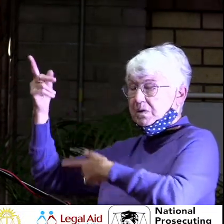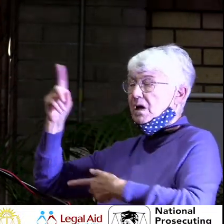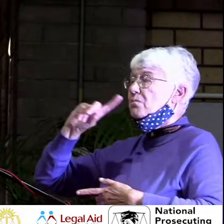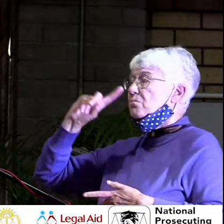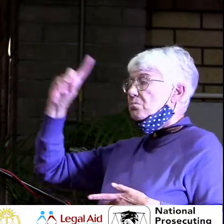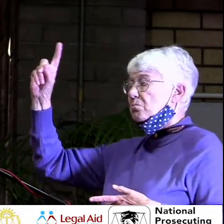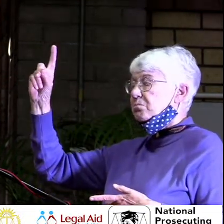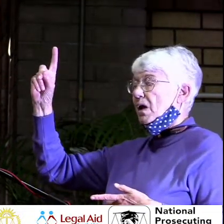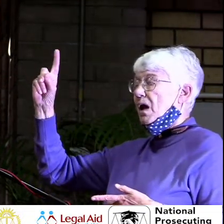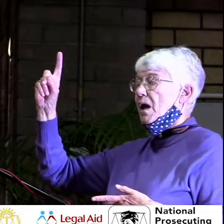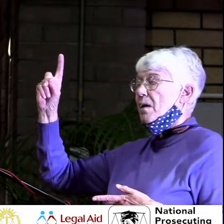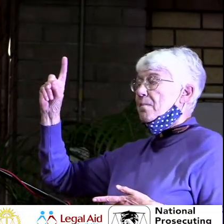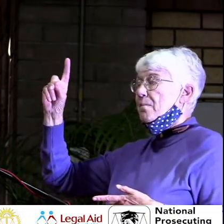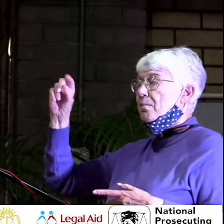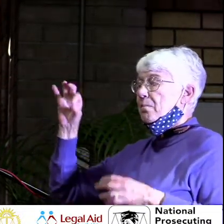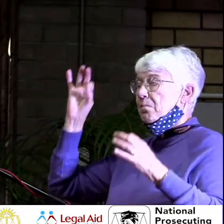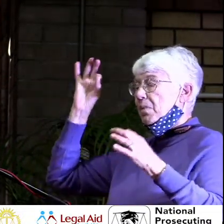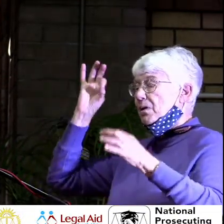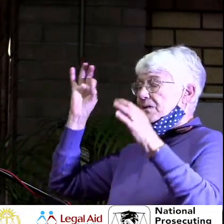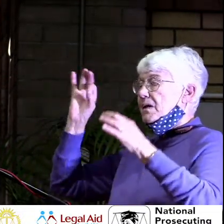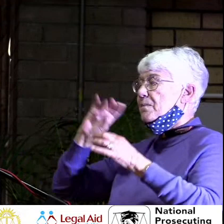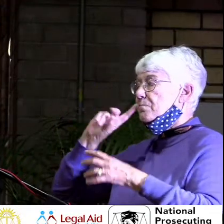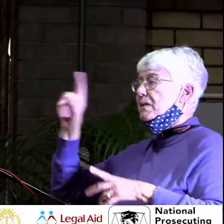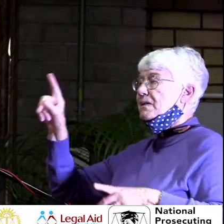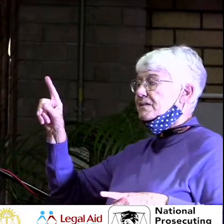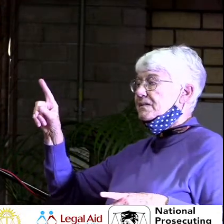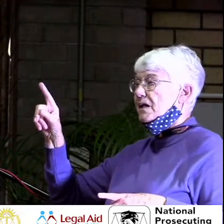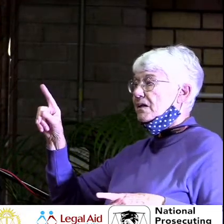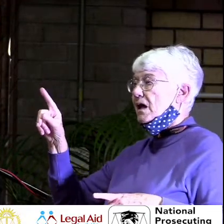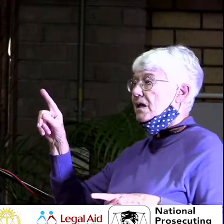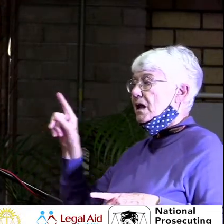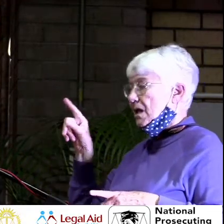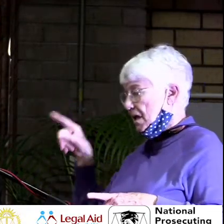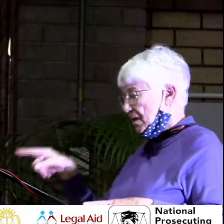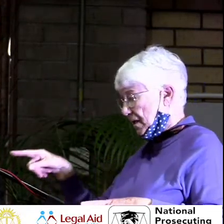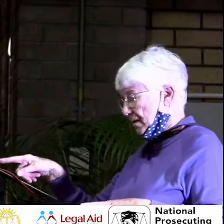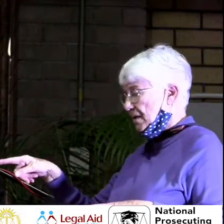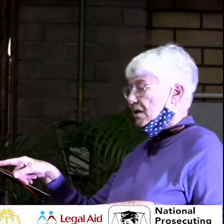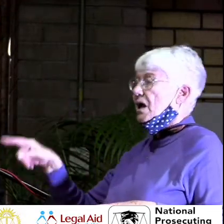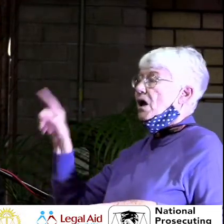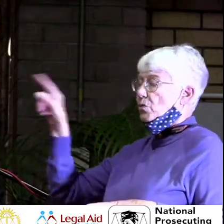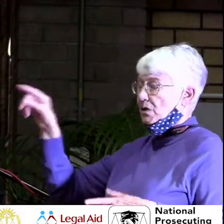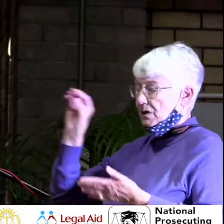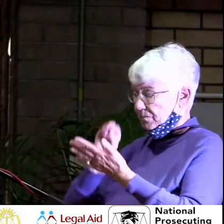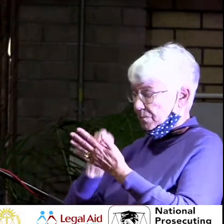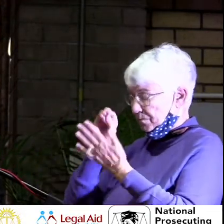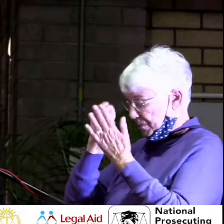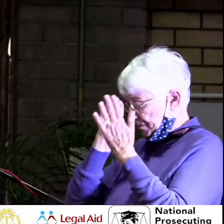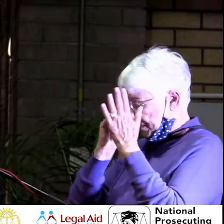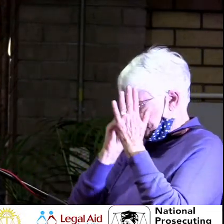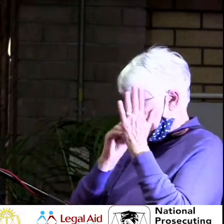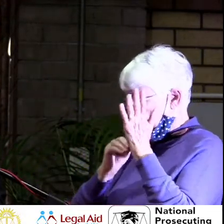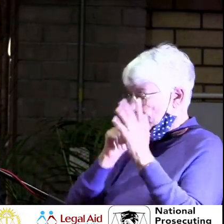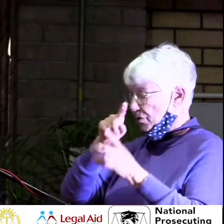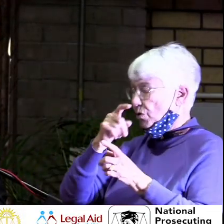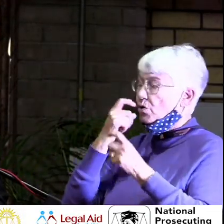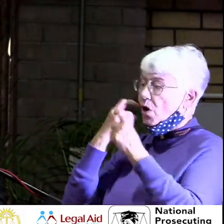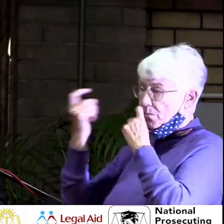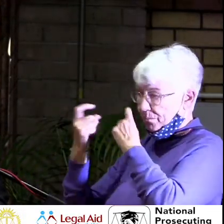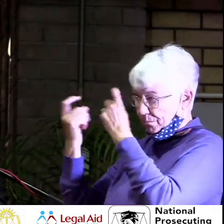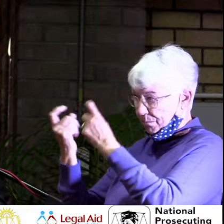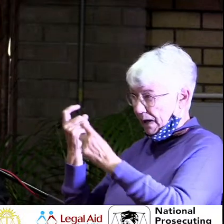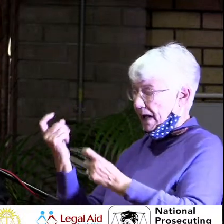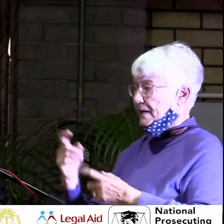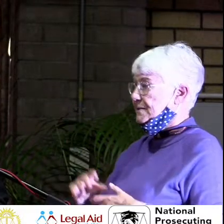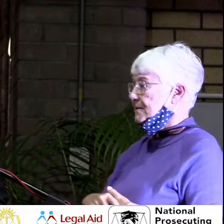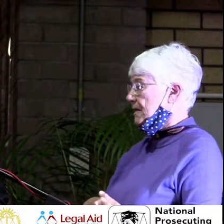Minister of Social Development. So I will be taking up their issues with them. There was